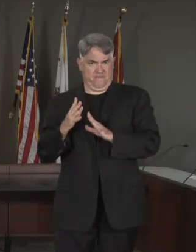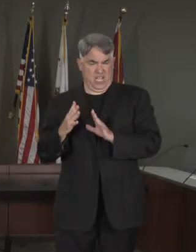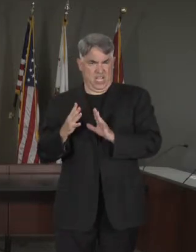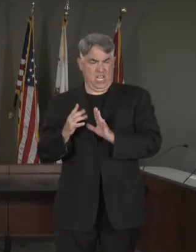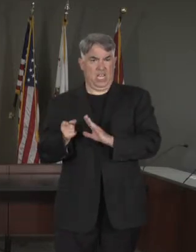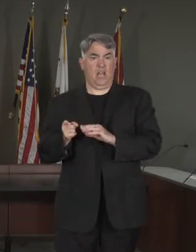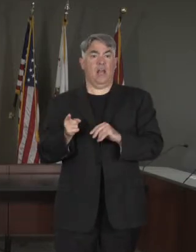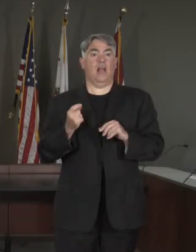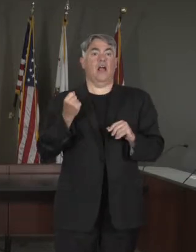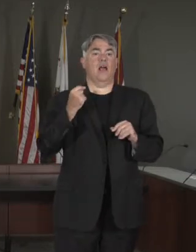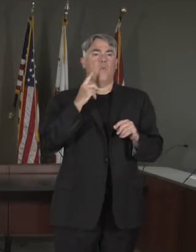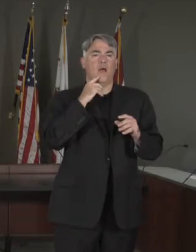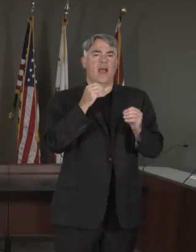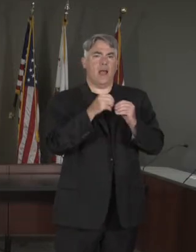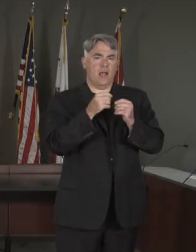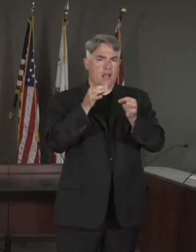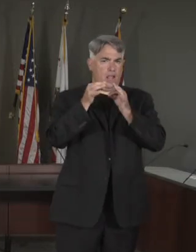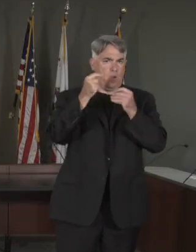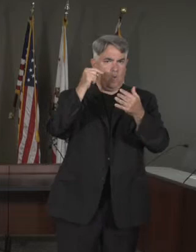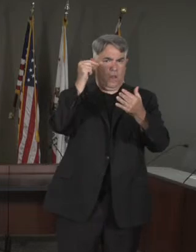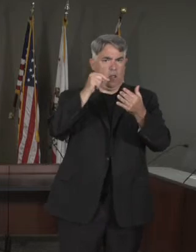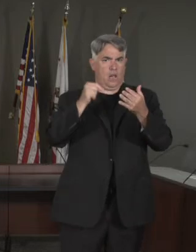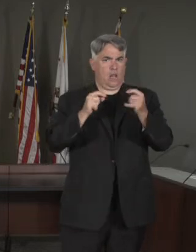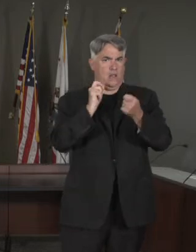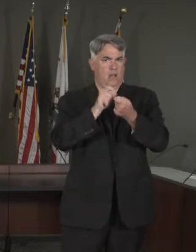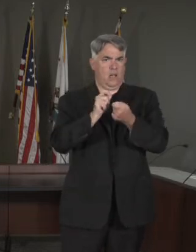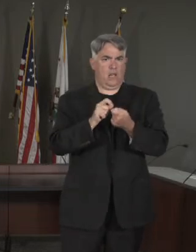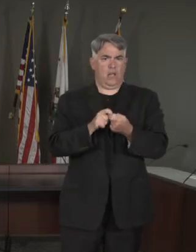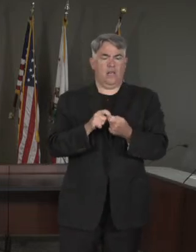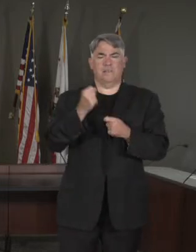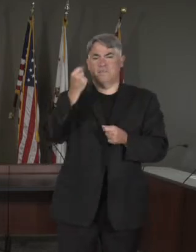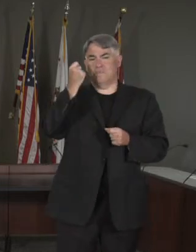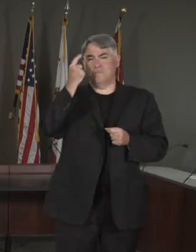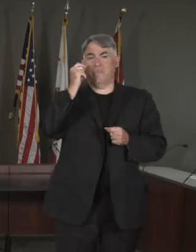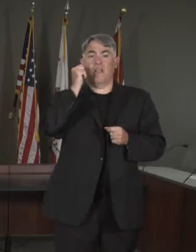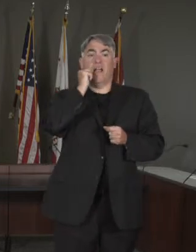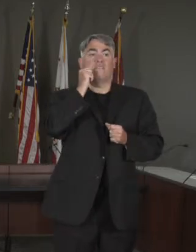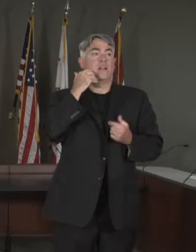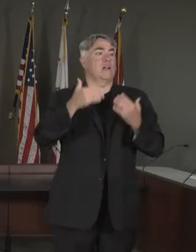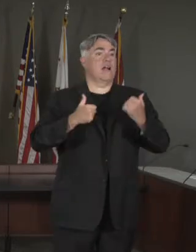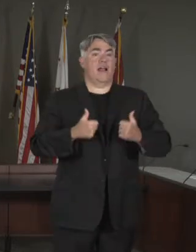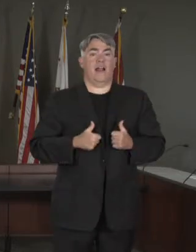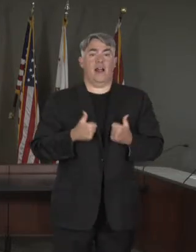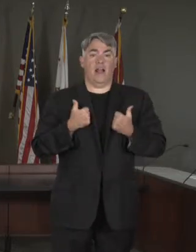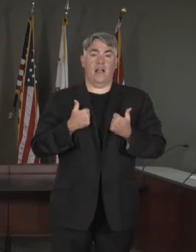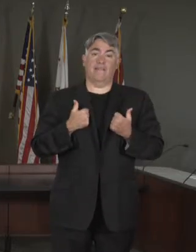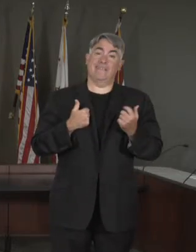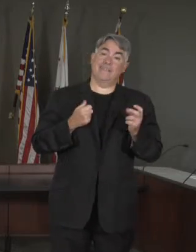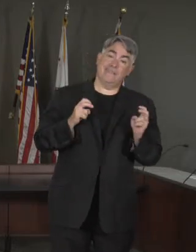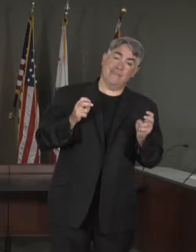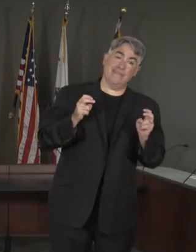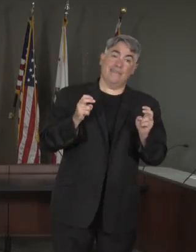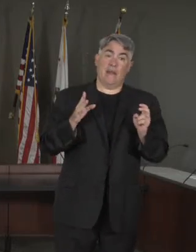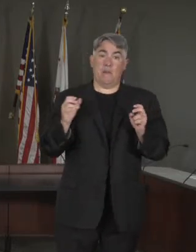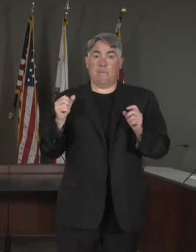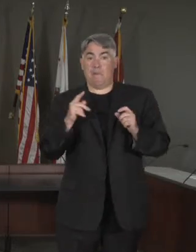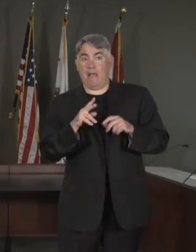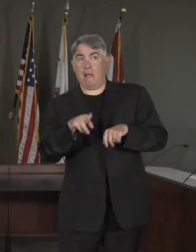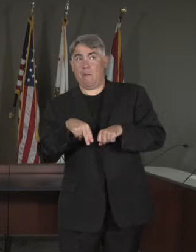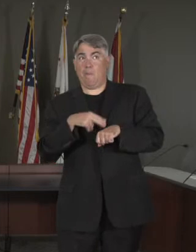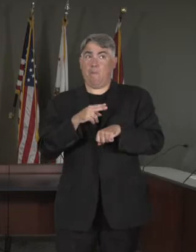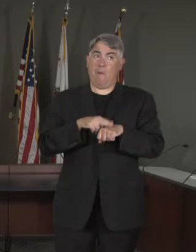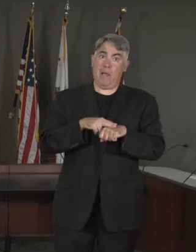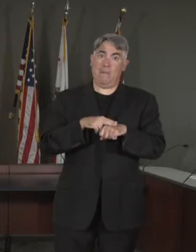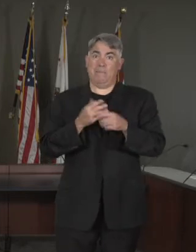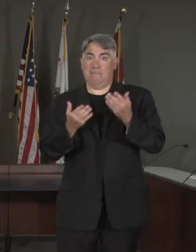situations. But day-to-day life for San Diegans will revert to as close to normal as we've been in